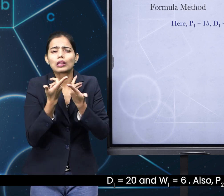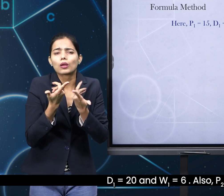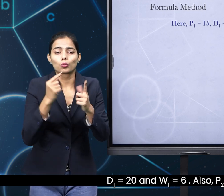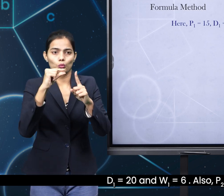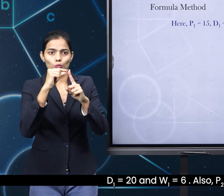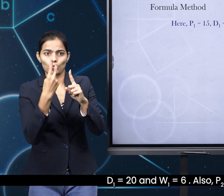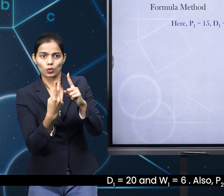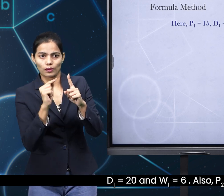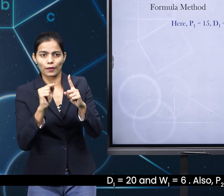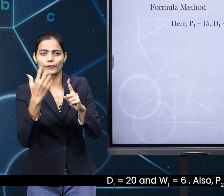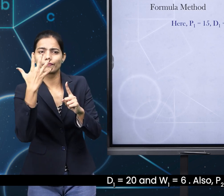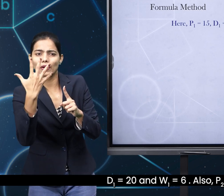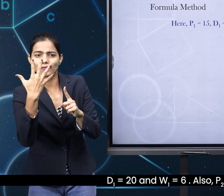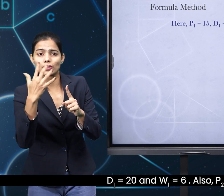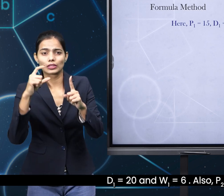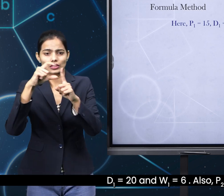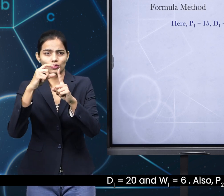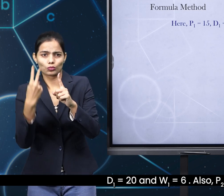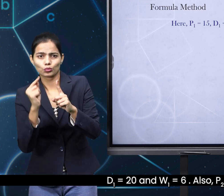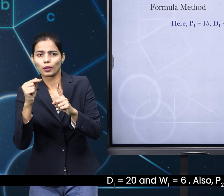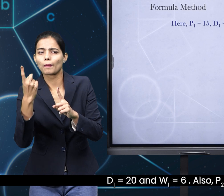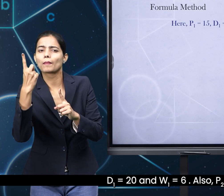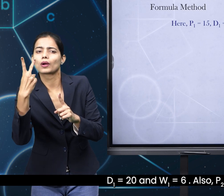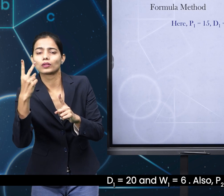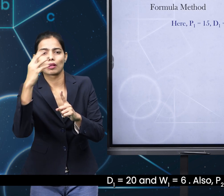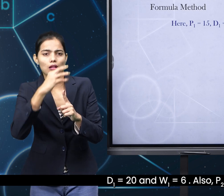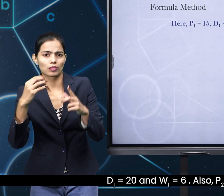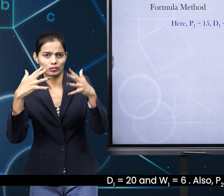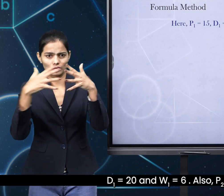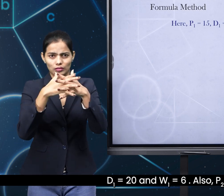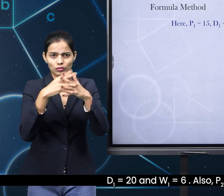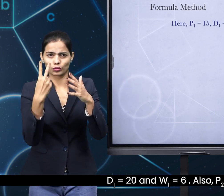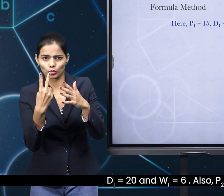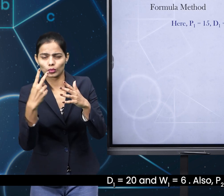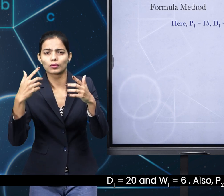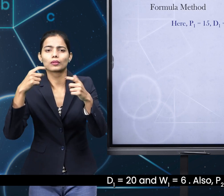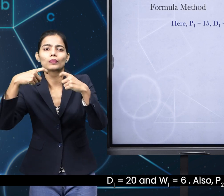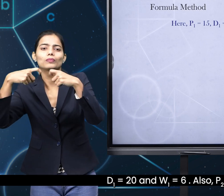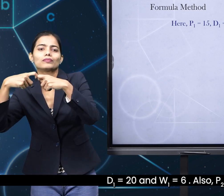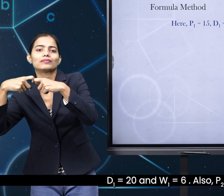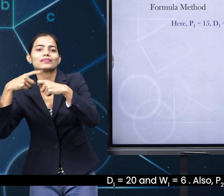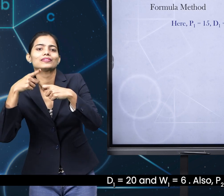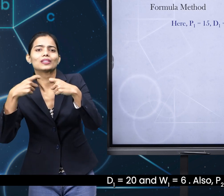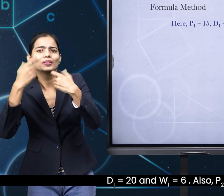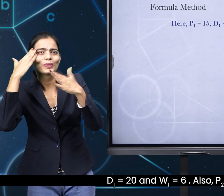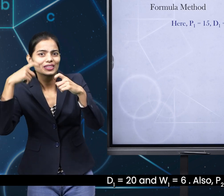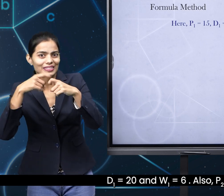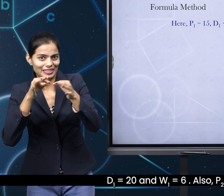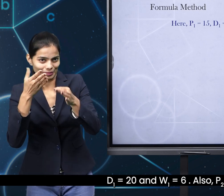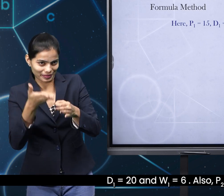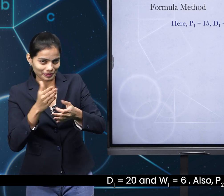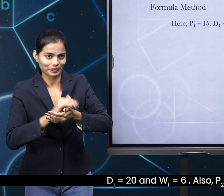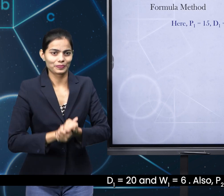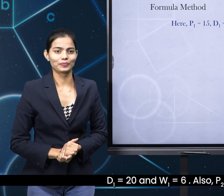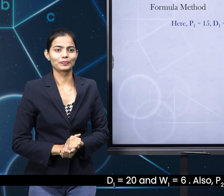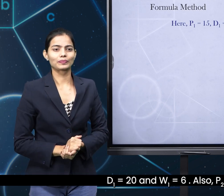and W1 is equal to 6. Also, P2 is equal to 5, D2 is equal to 12 and W2 is